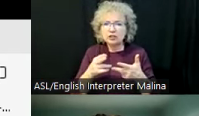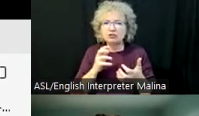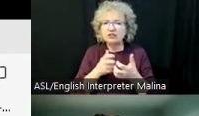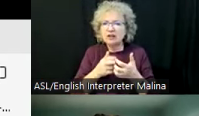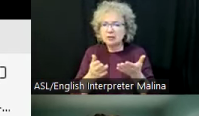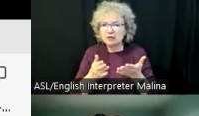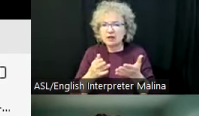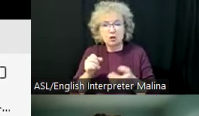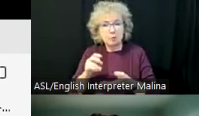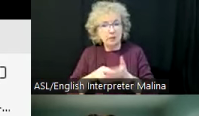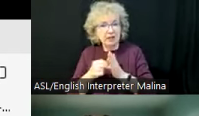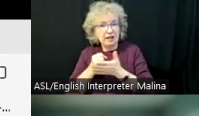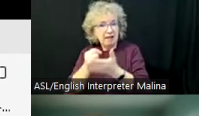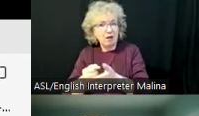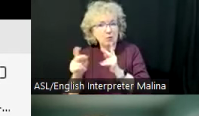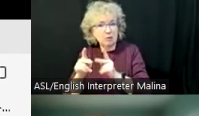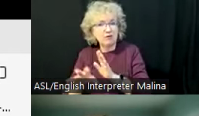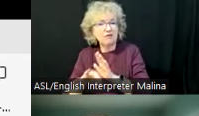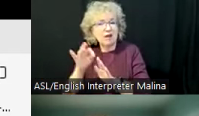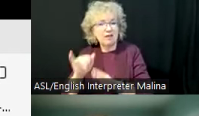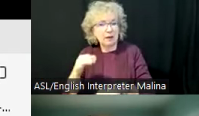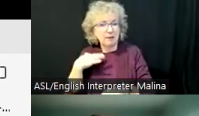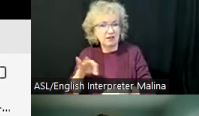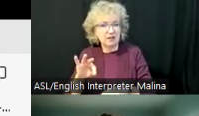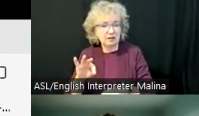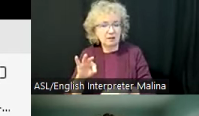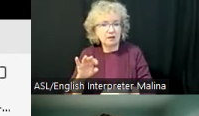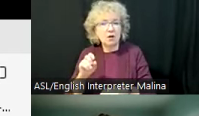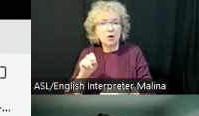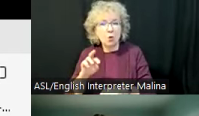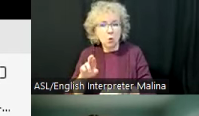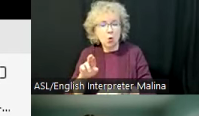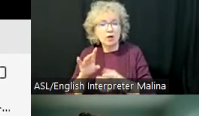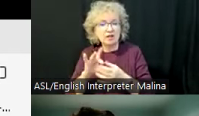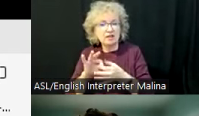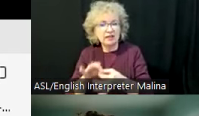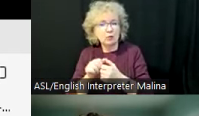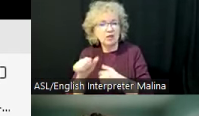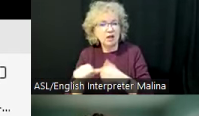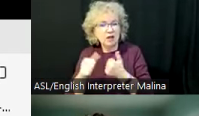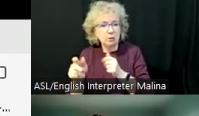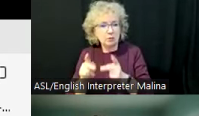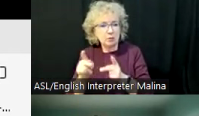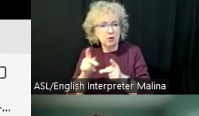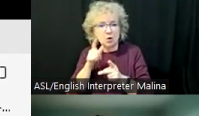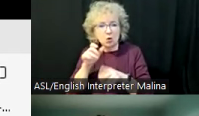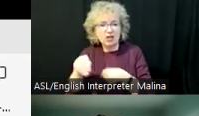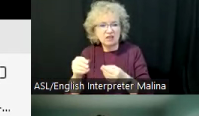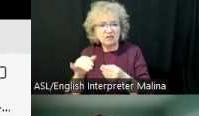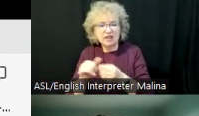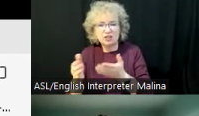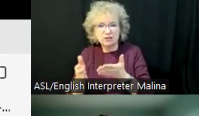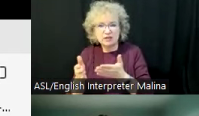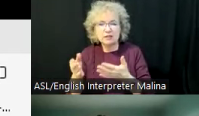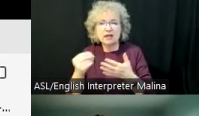either connect to this benefit or connect to other supported social or practical services and coming in